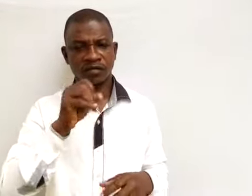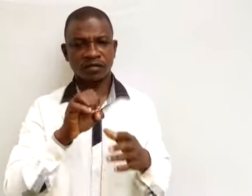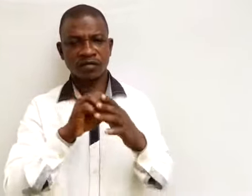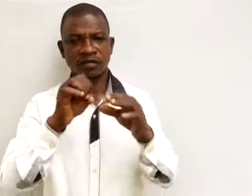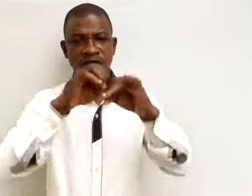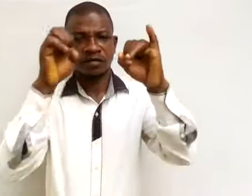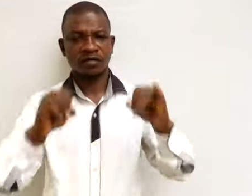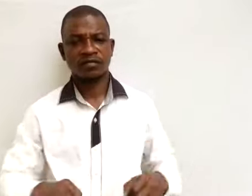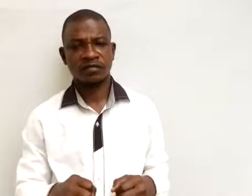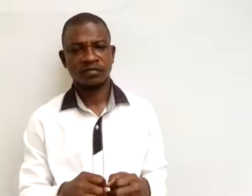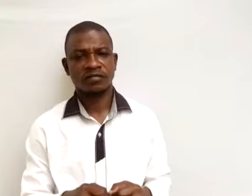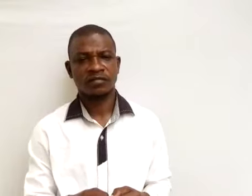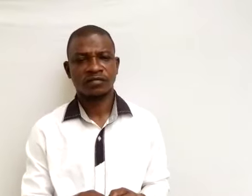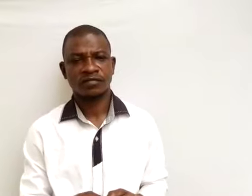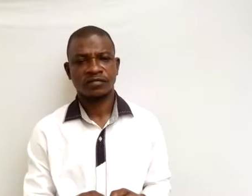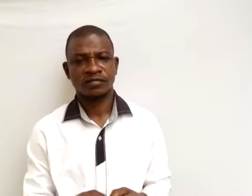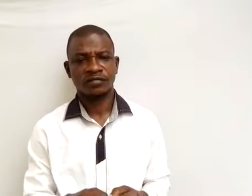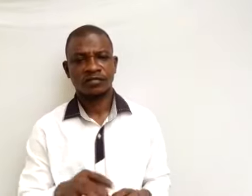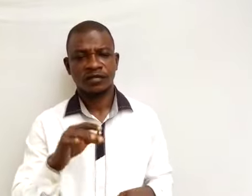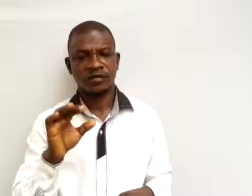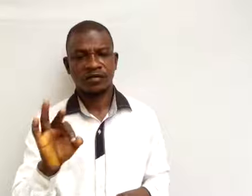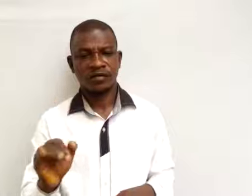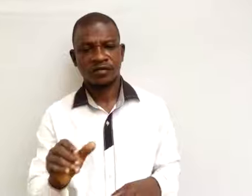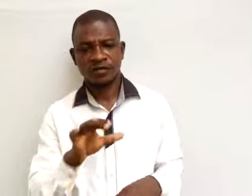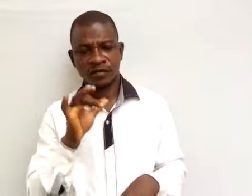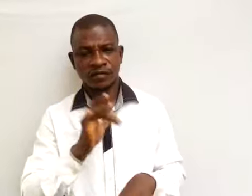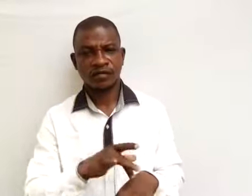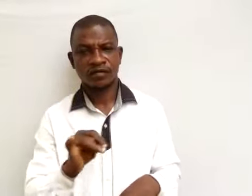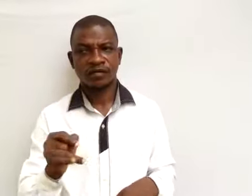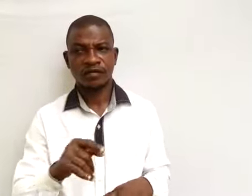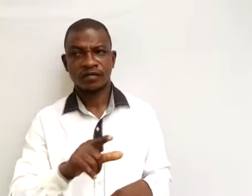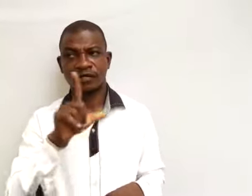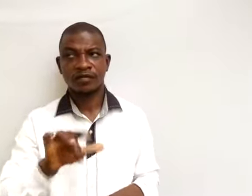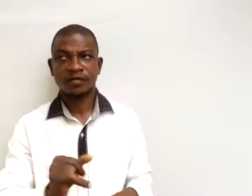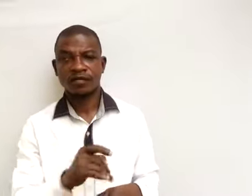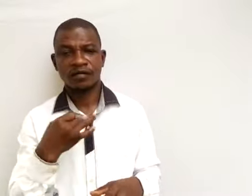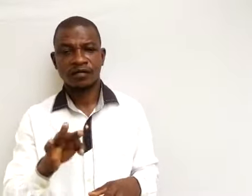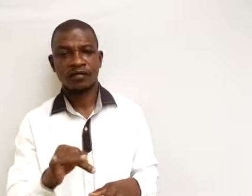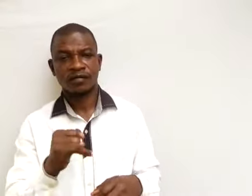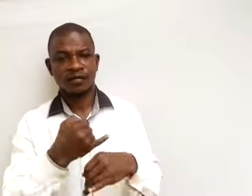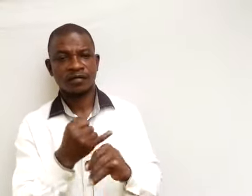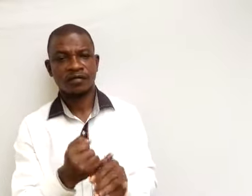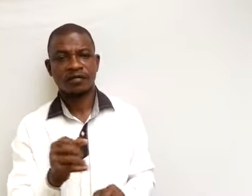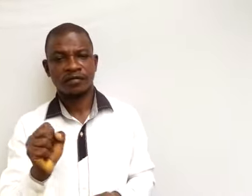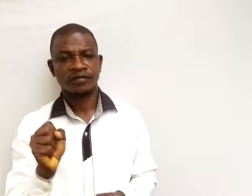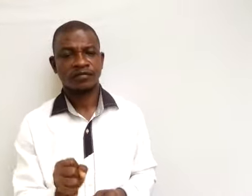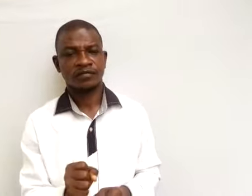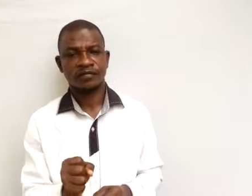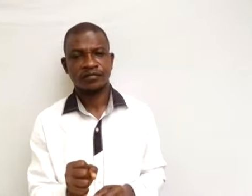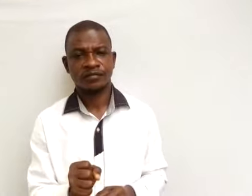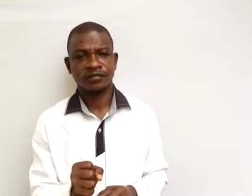Estate. Factors affecting localization of industries. Some